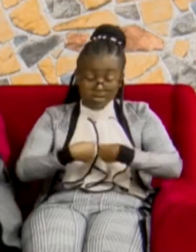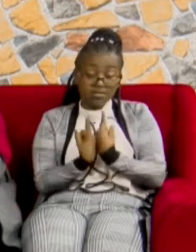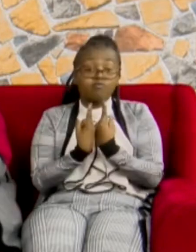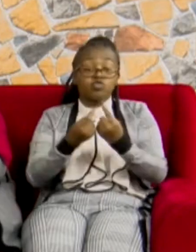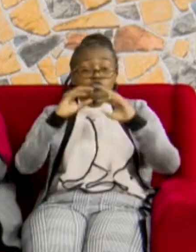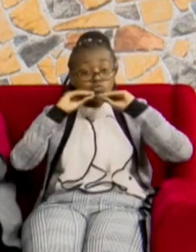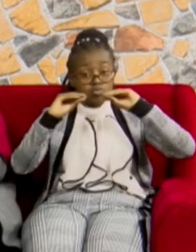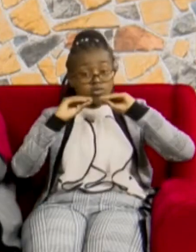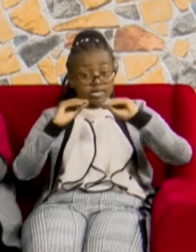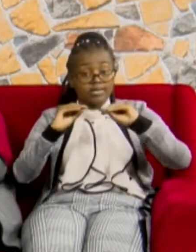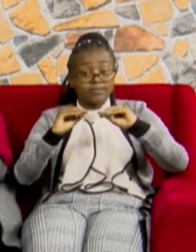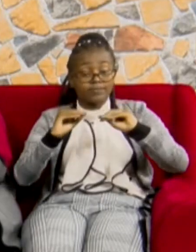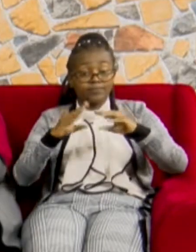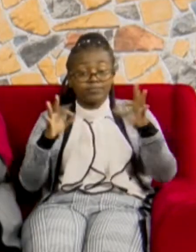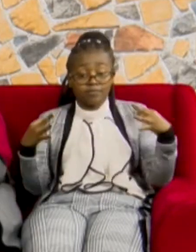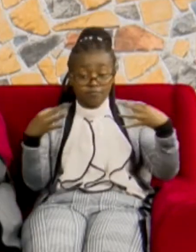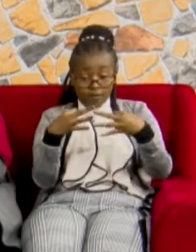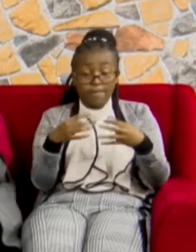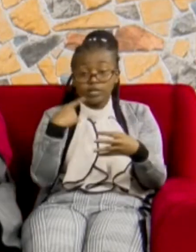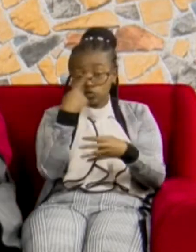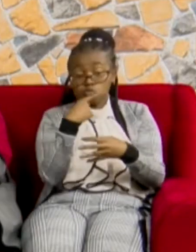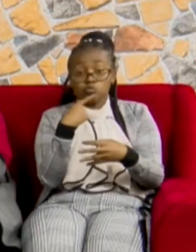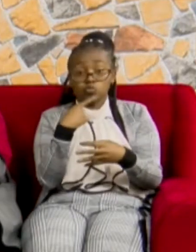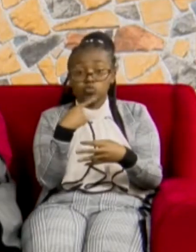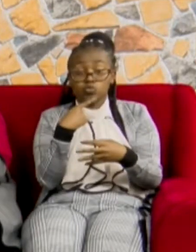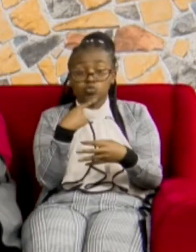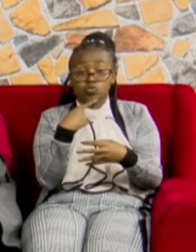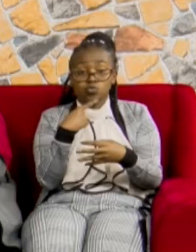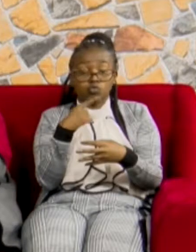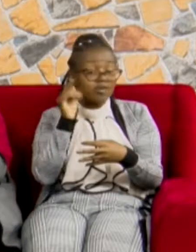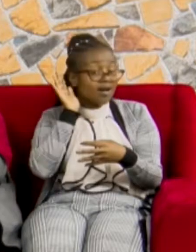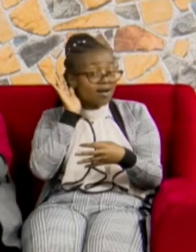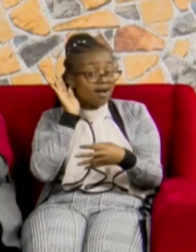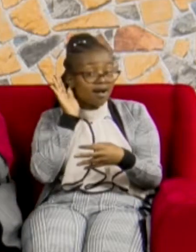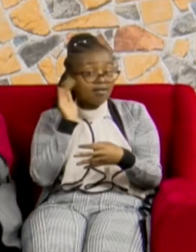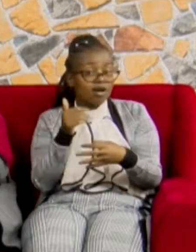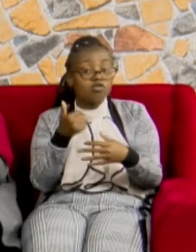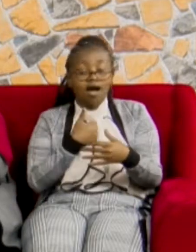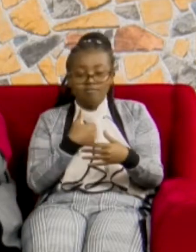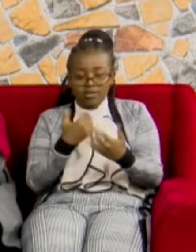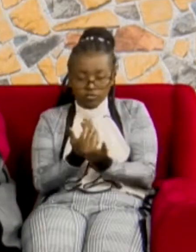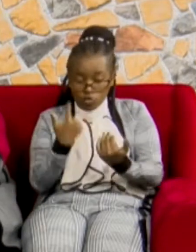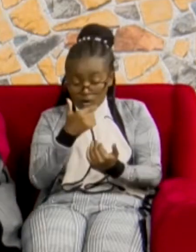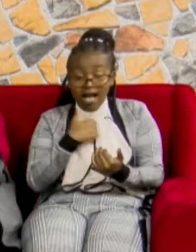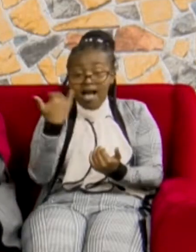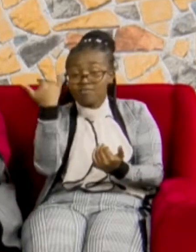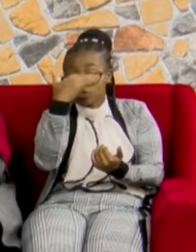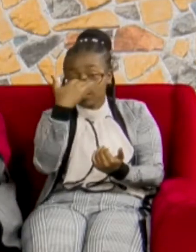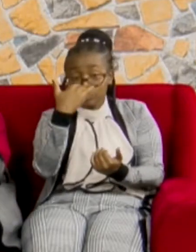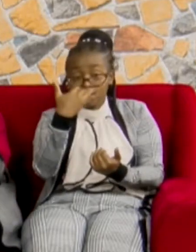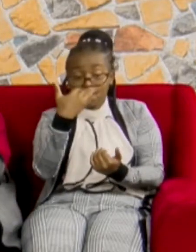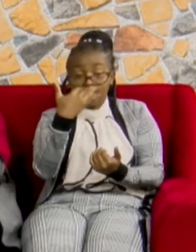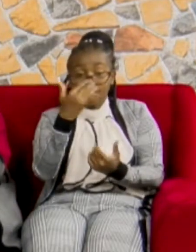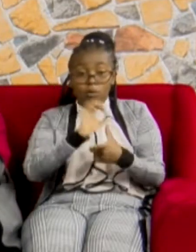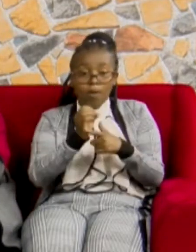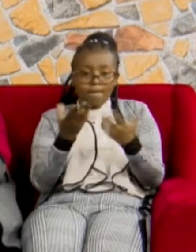to educate families who, especially for those who've had a child who has autism or there's some